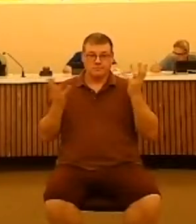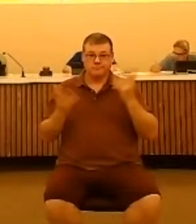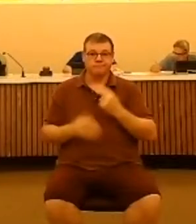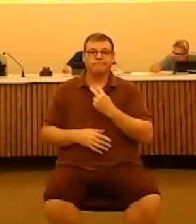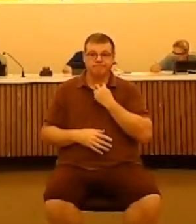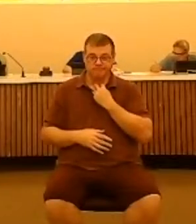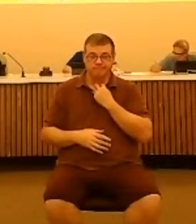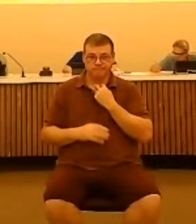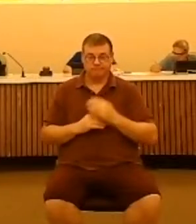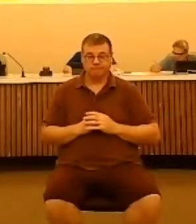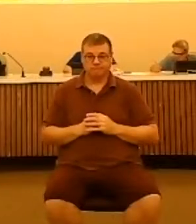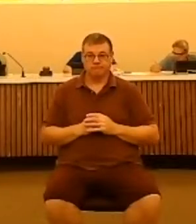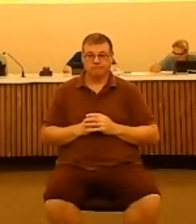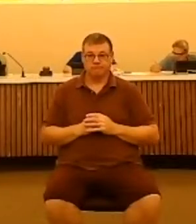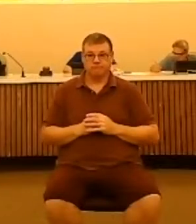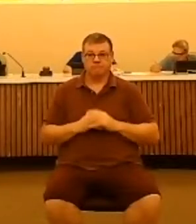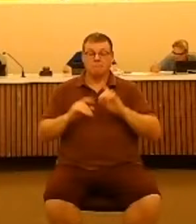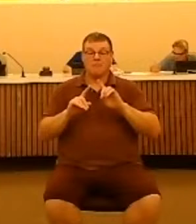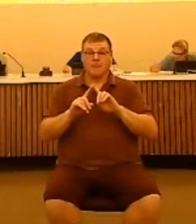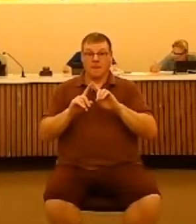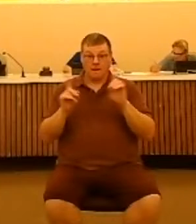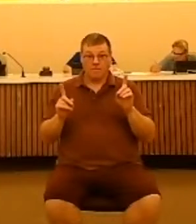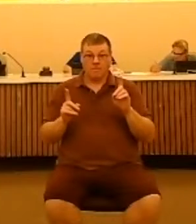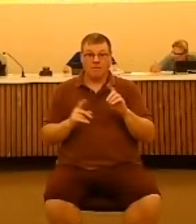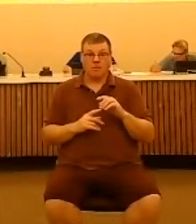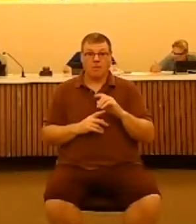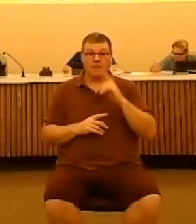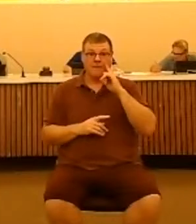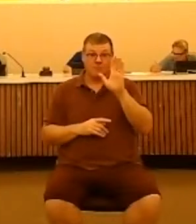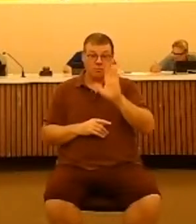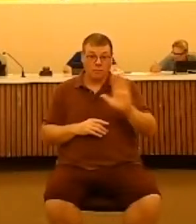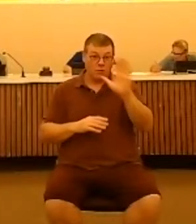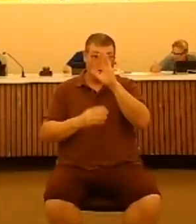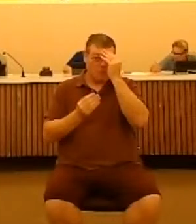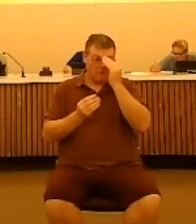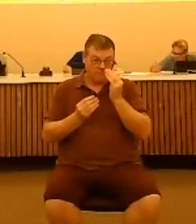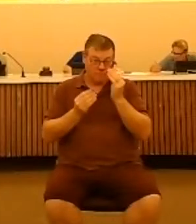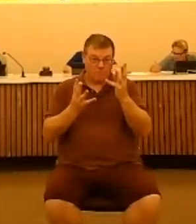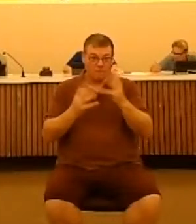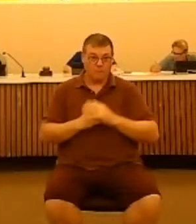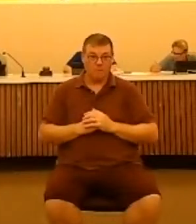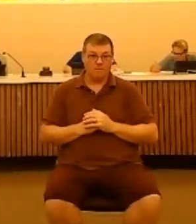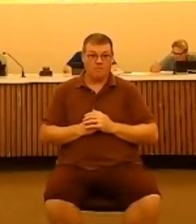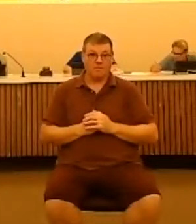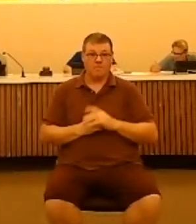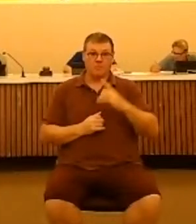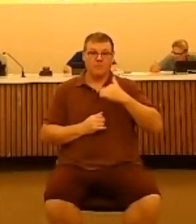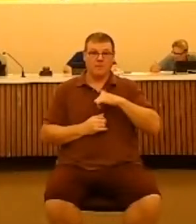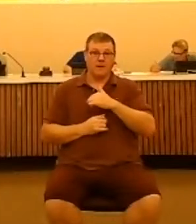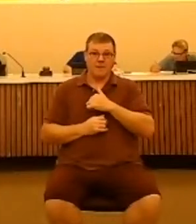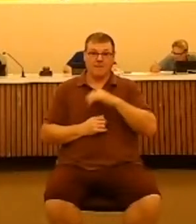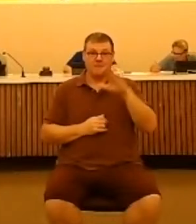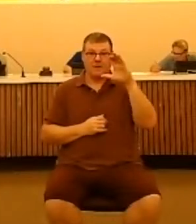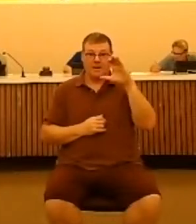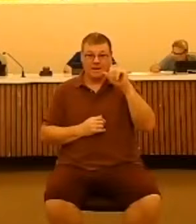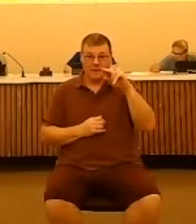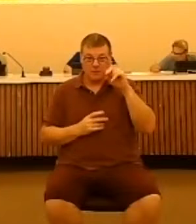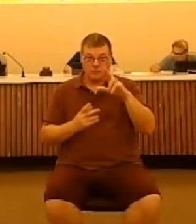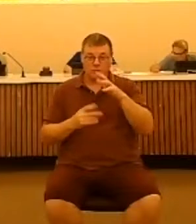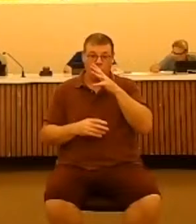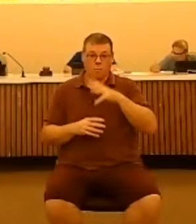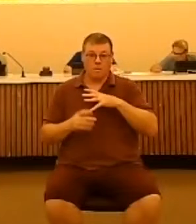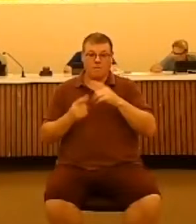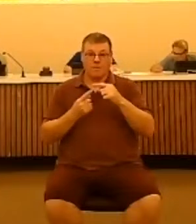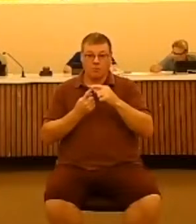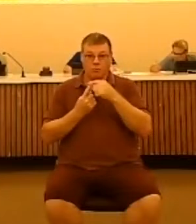without a paddle. But just for your information, I've had cancer. The woman that